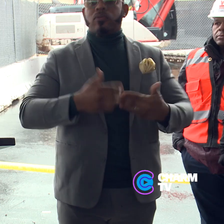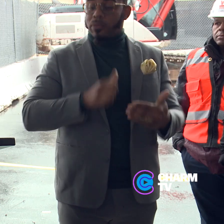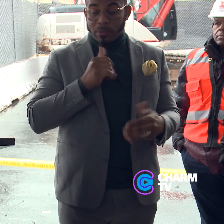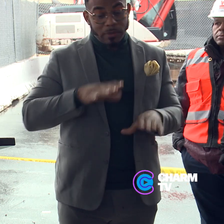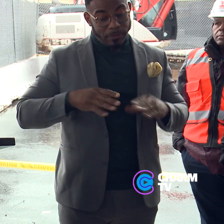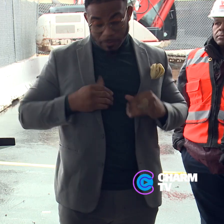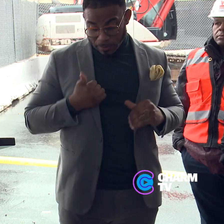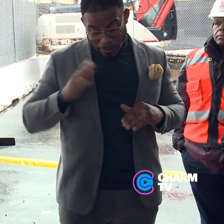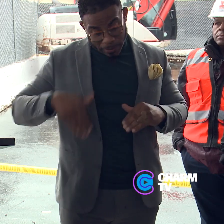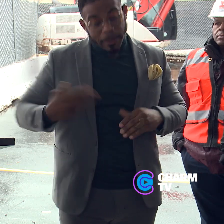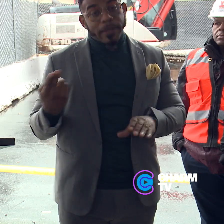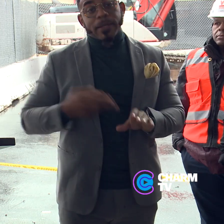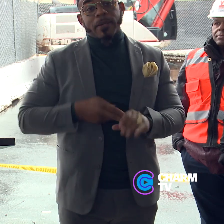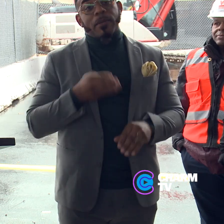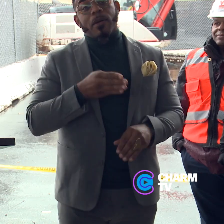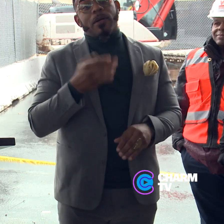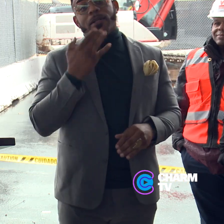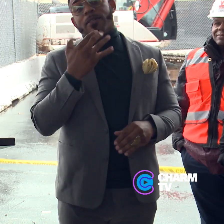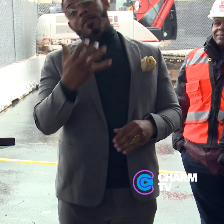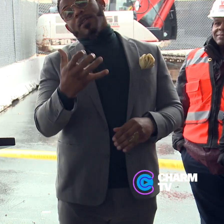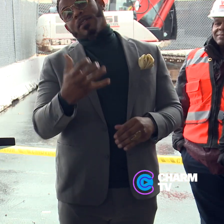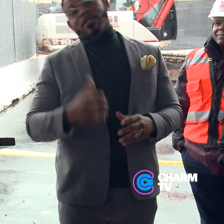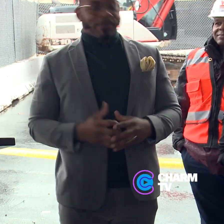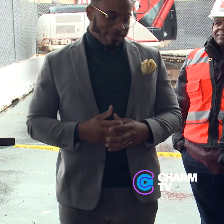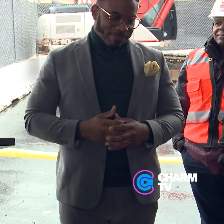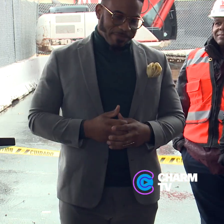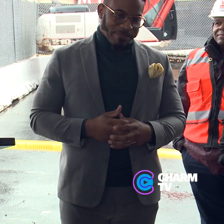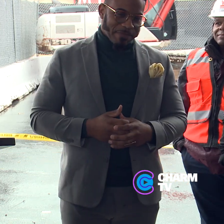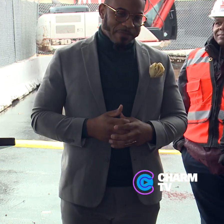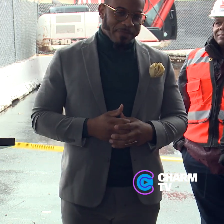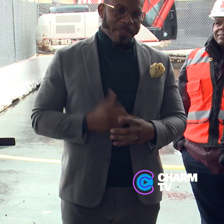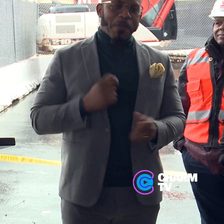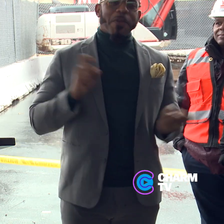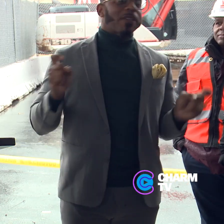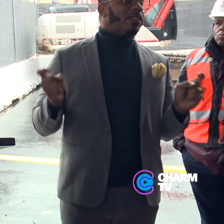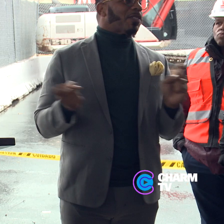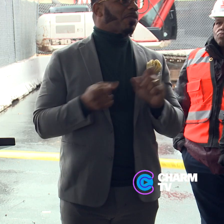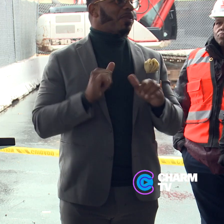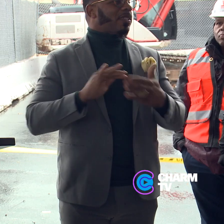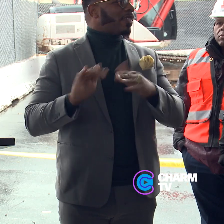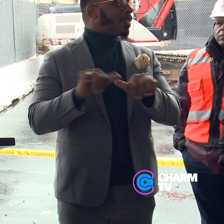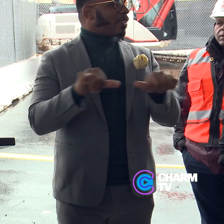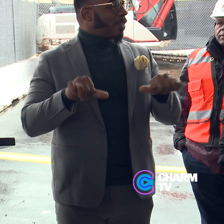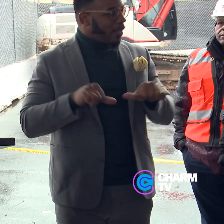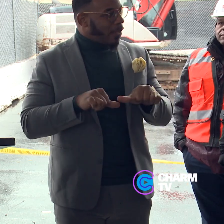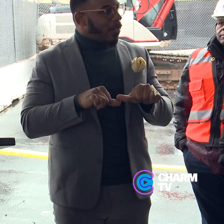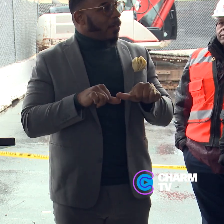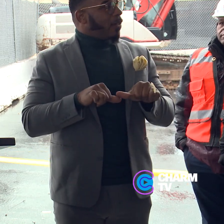be accepting any latecomers to Baltimore's renaissance. We are transforming this area,